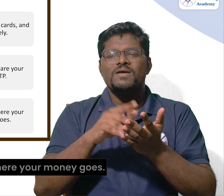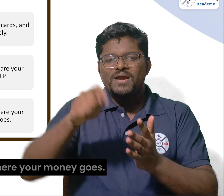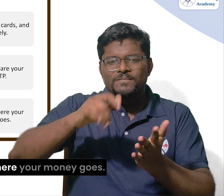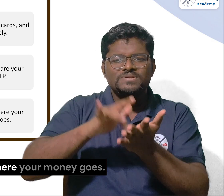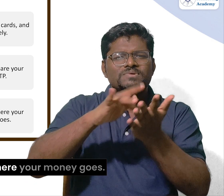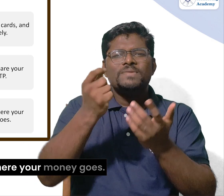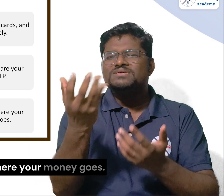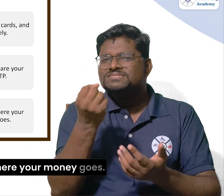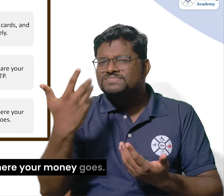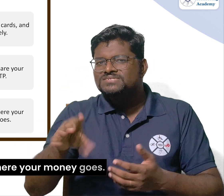Track where your money goes.